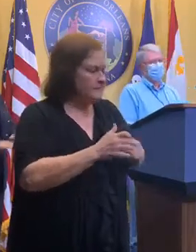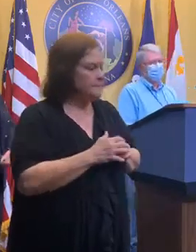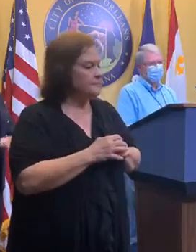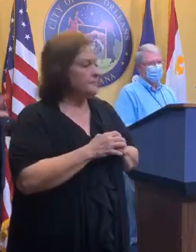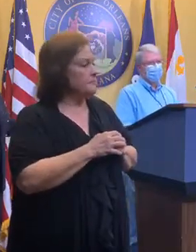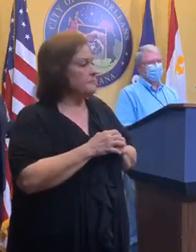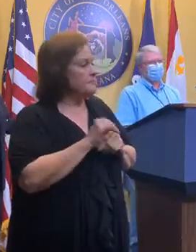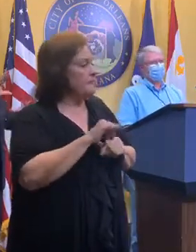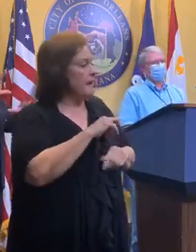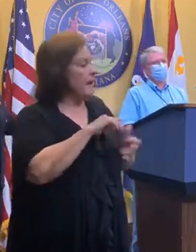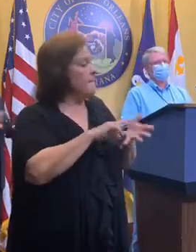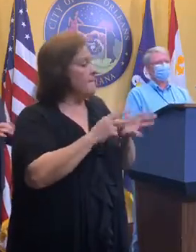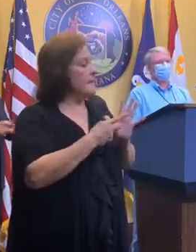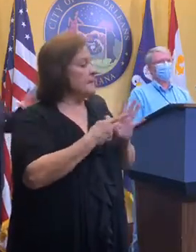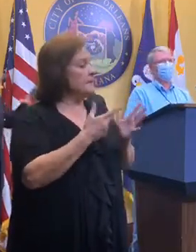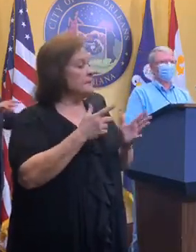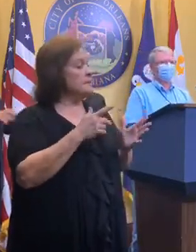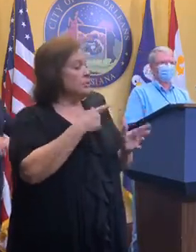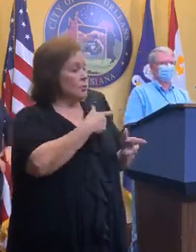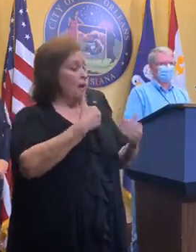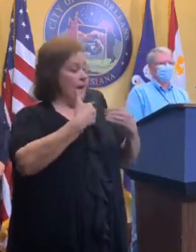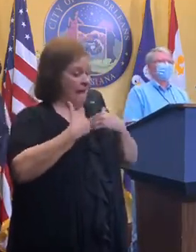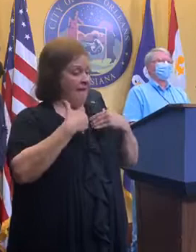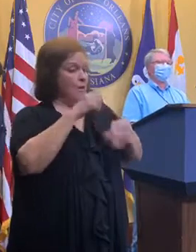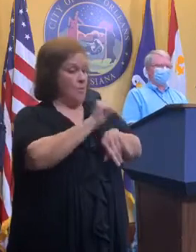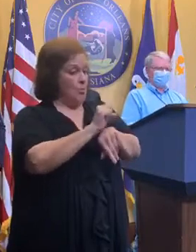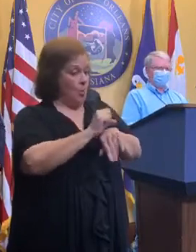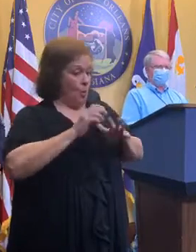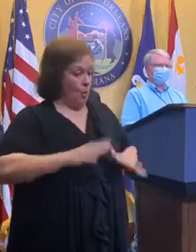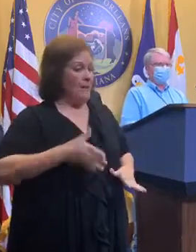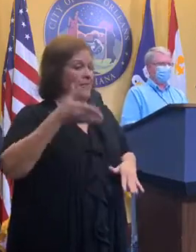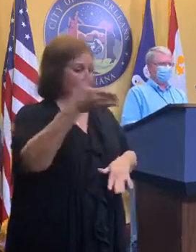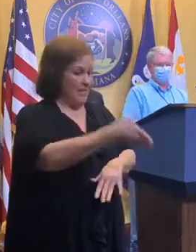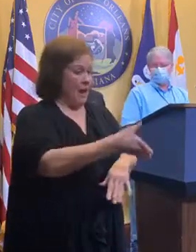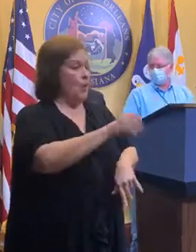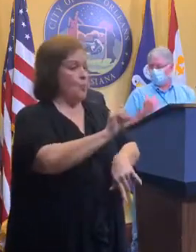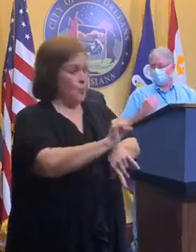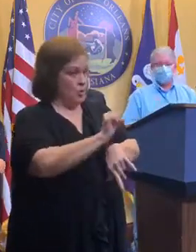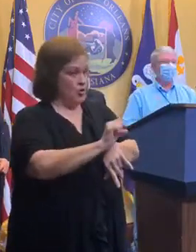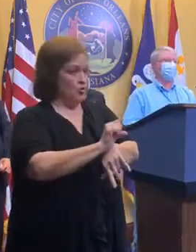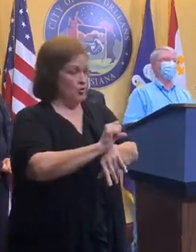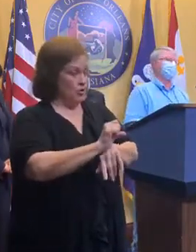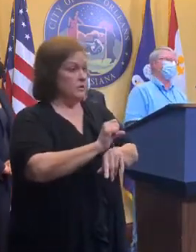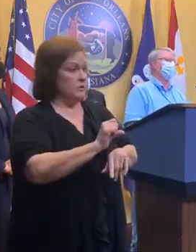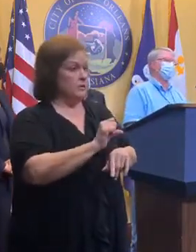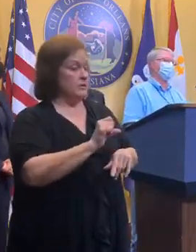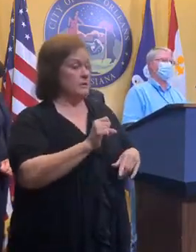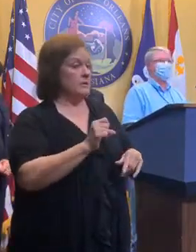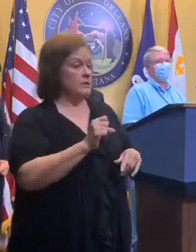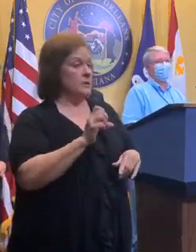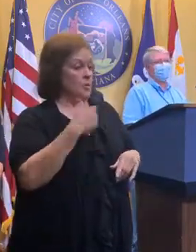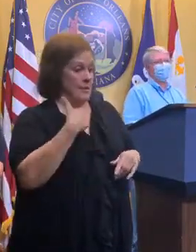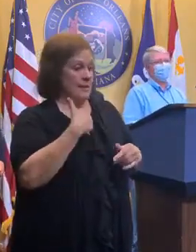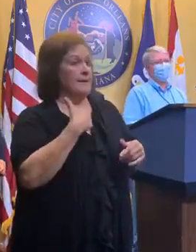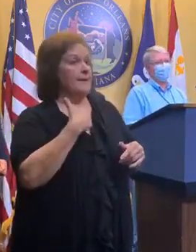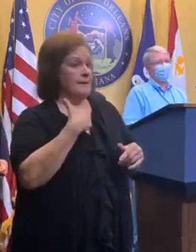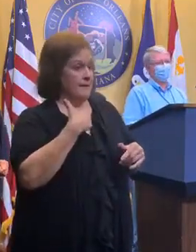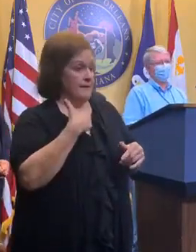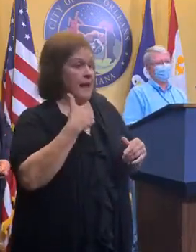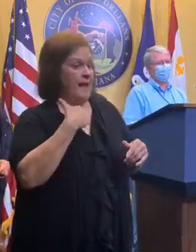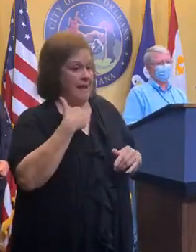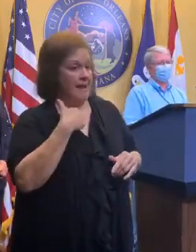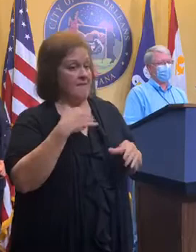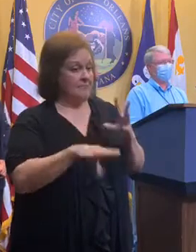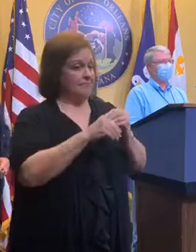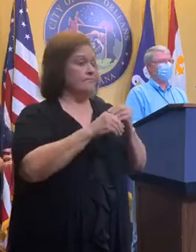having cross-sector employees on hand. that's correct. We, as Hassan said, we have additional staff that are going to be working